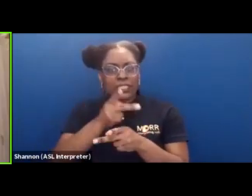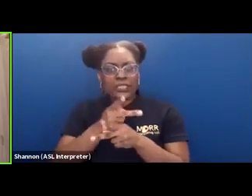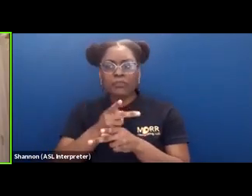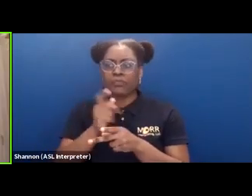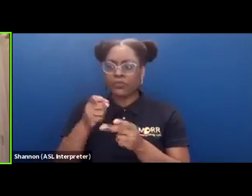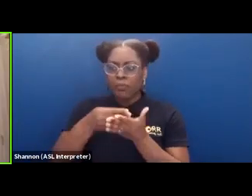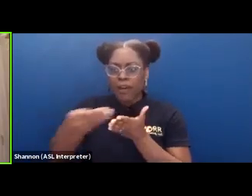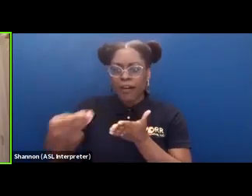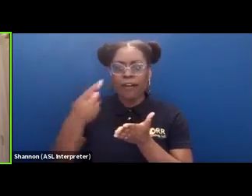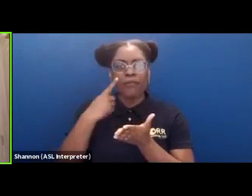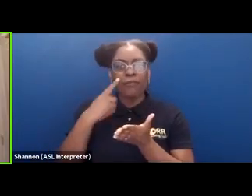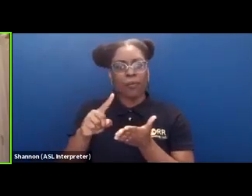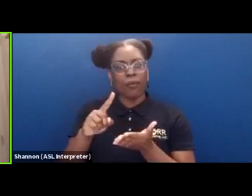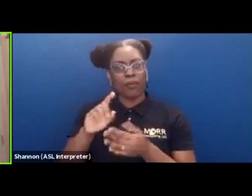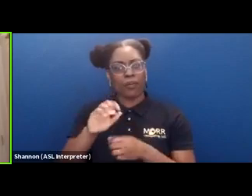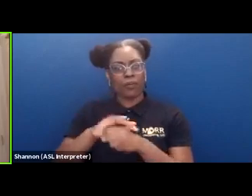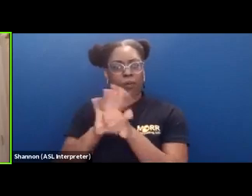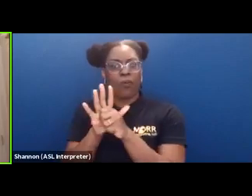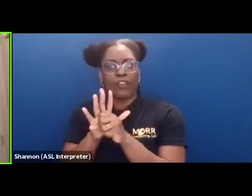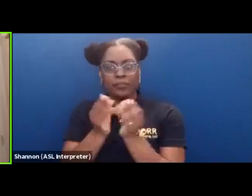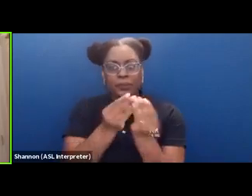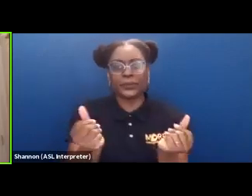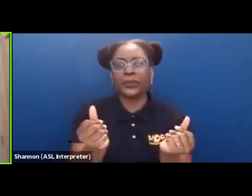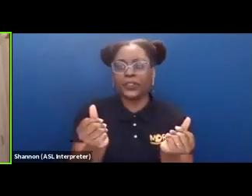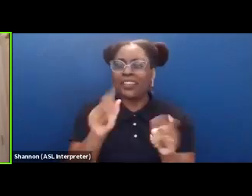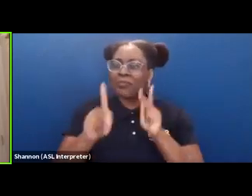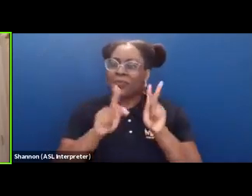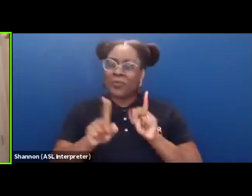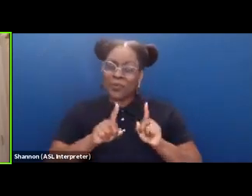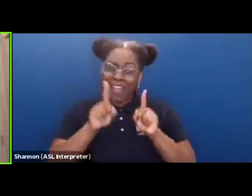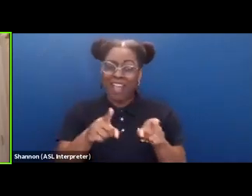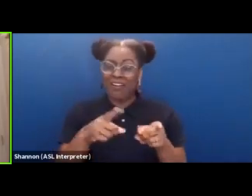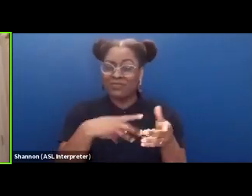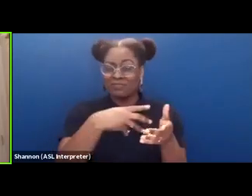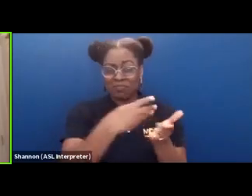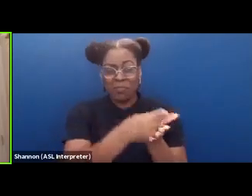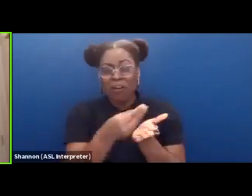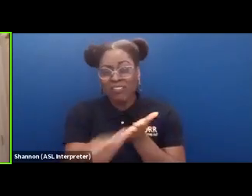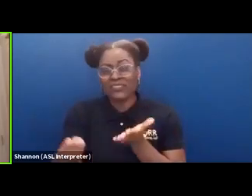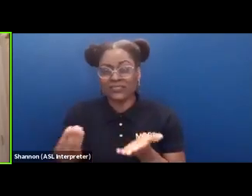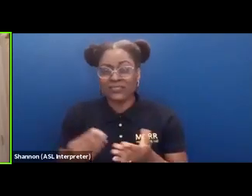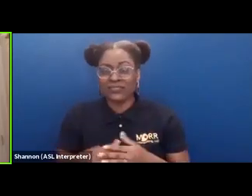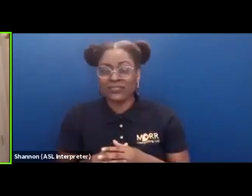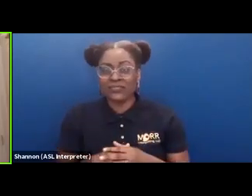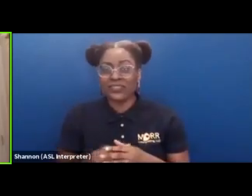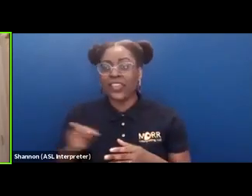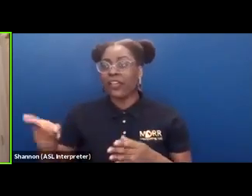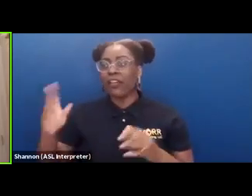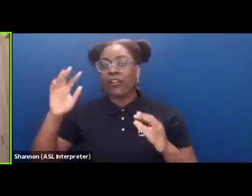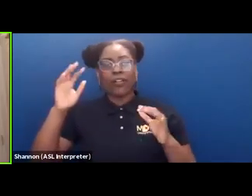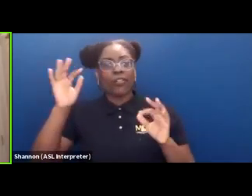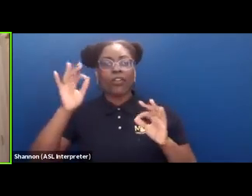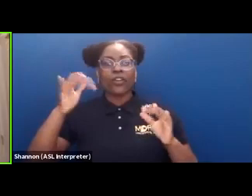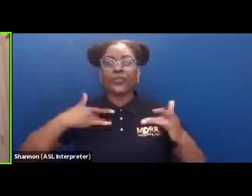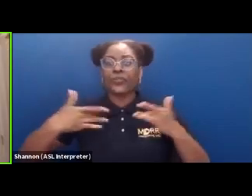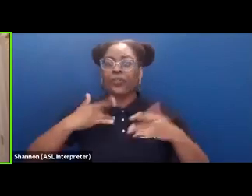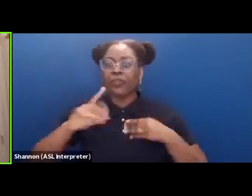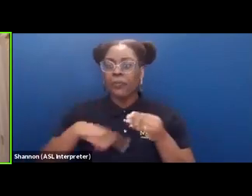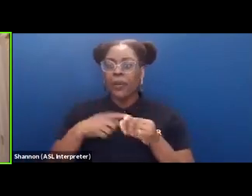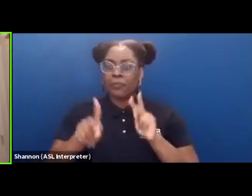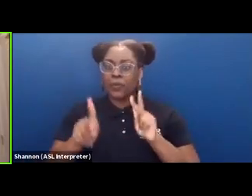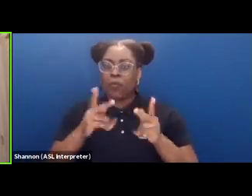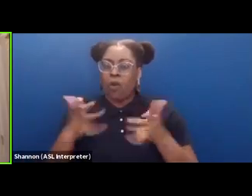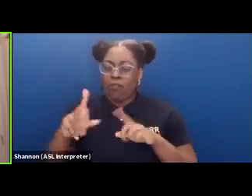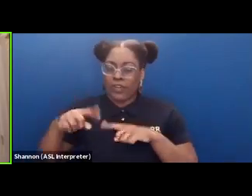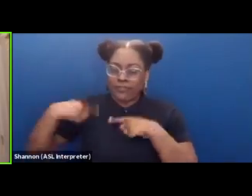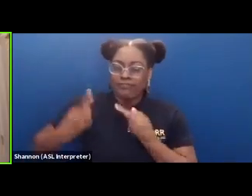did that put us at risk, it also did so wantonly, did so without any kind of concern for people who were already using that medication. That's